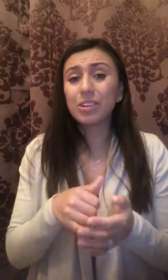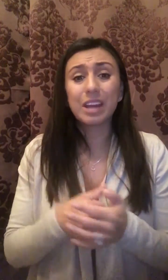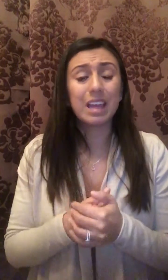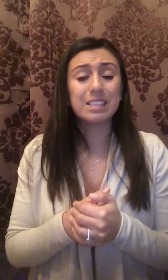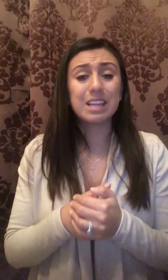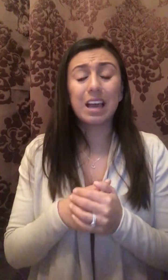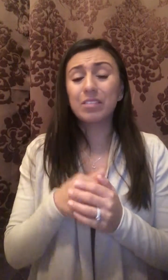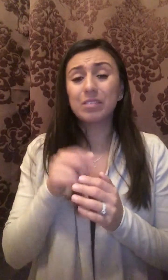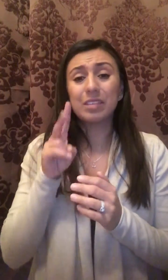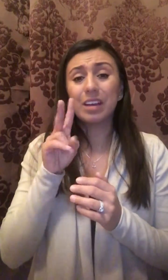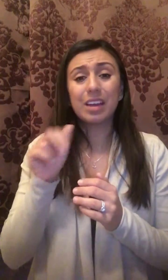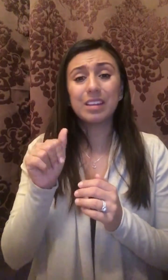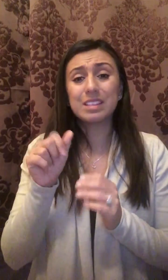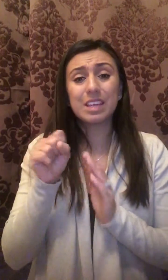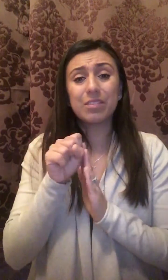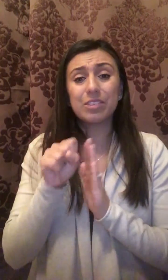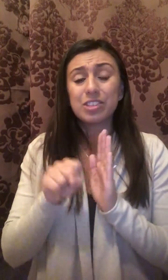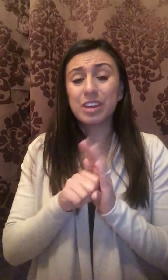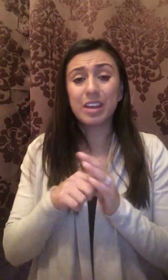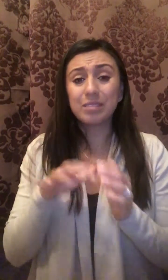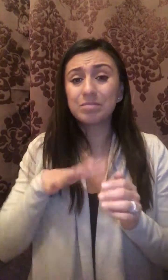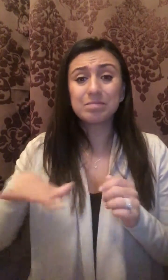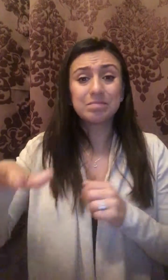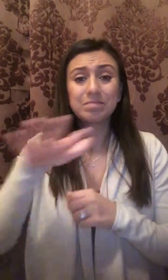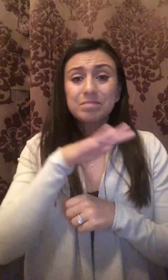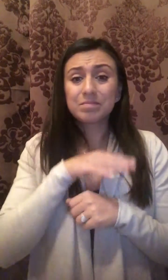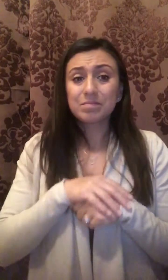in a haystack in the state of Virginia.